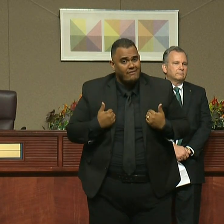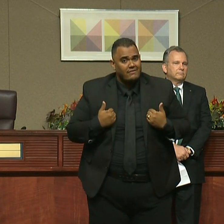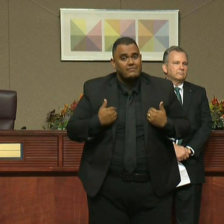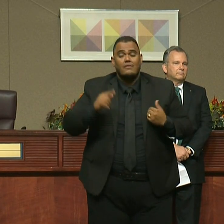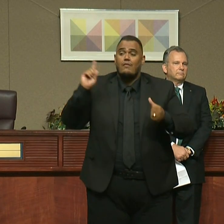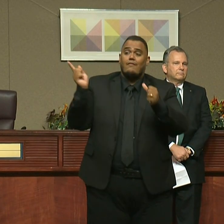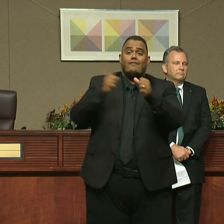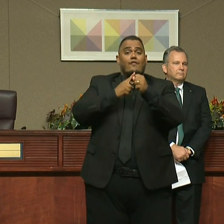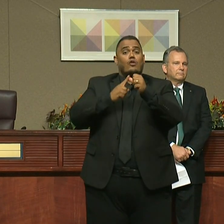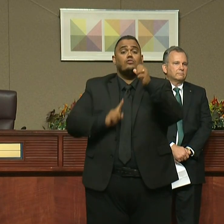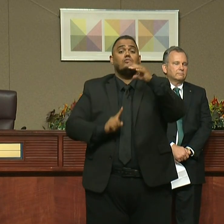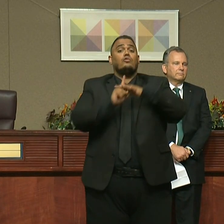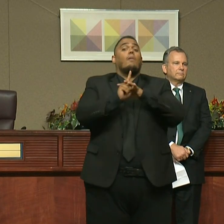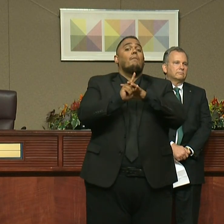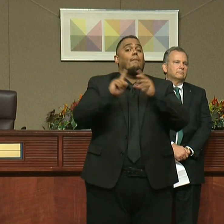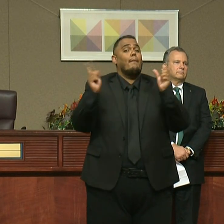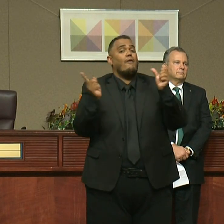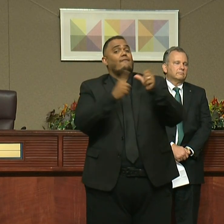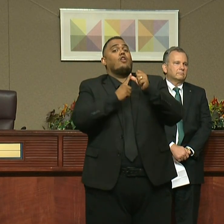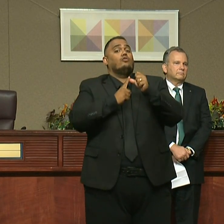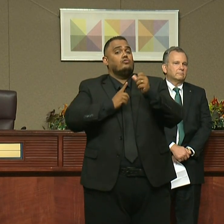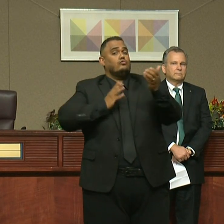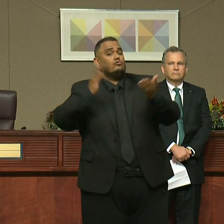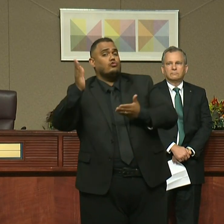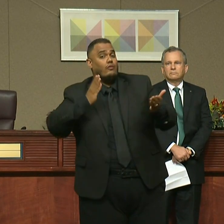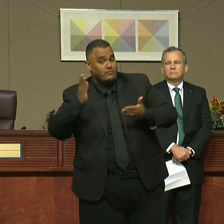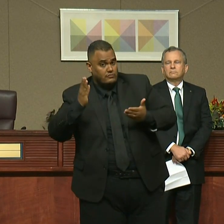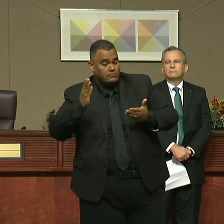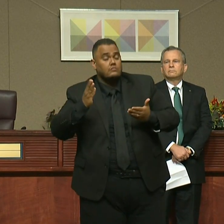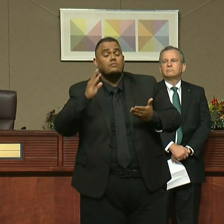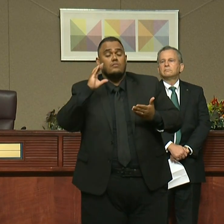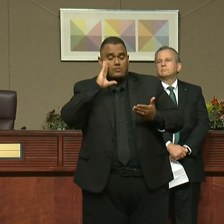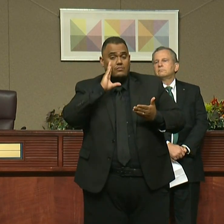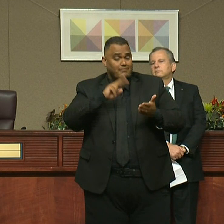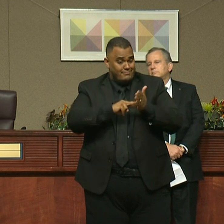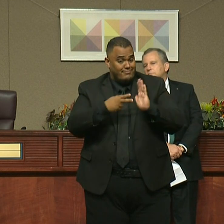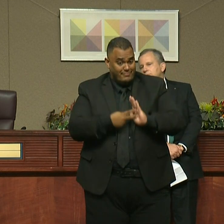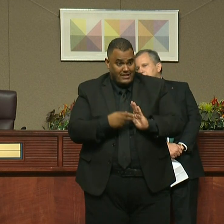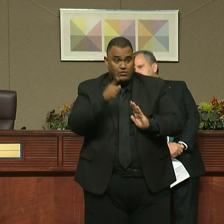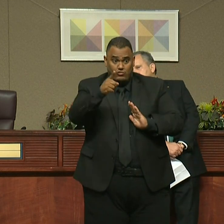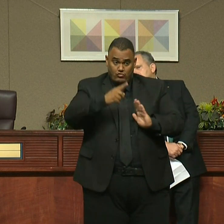again, we have information that is published on our website at